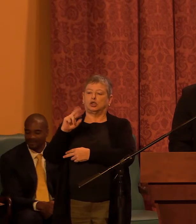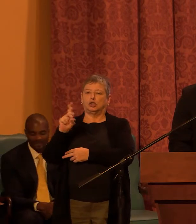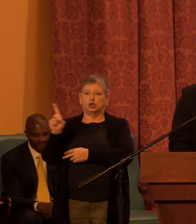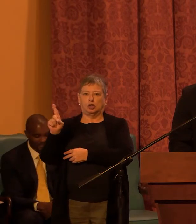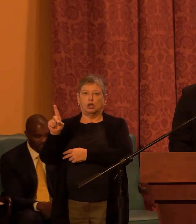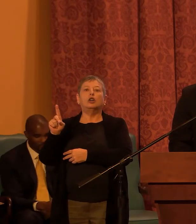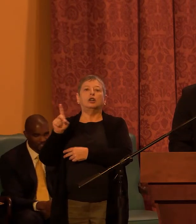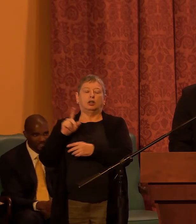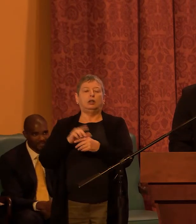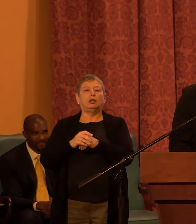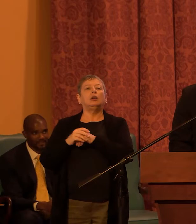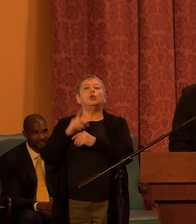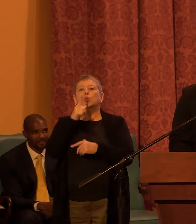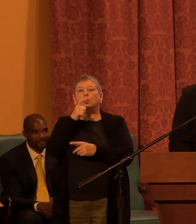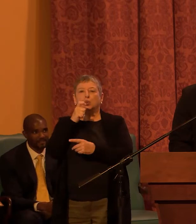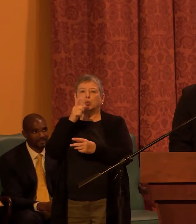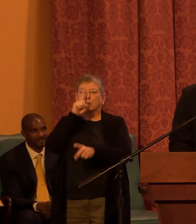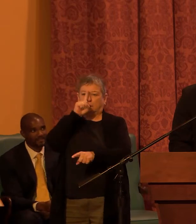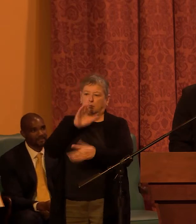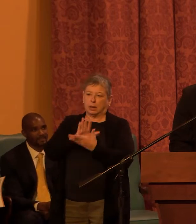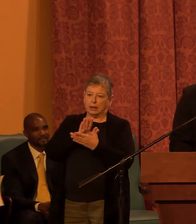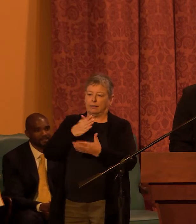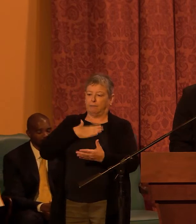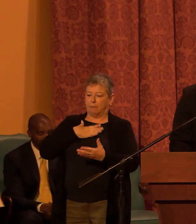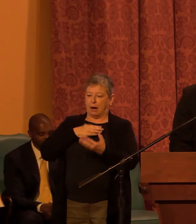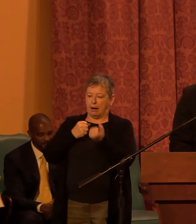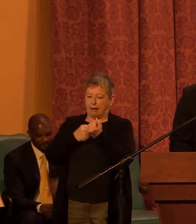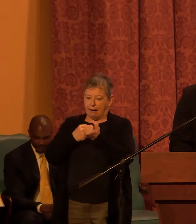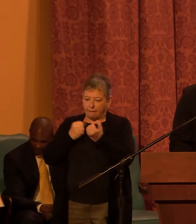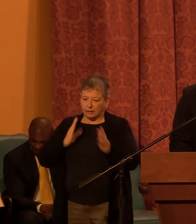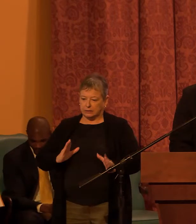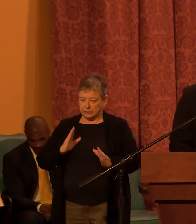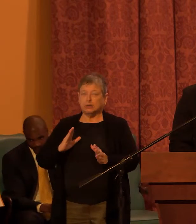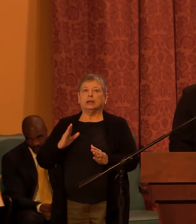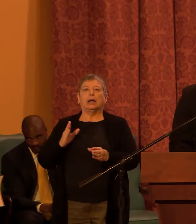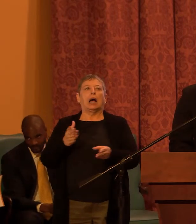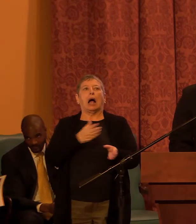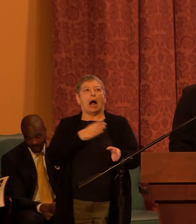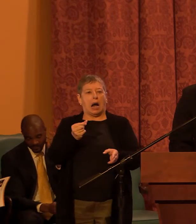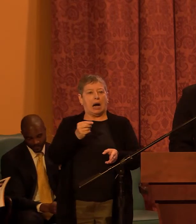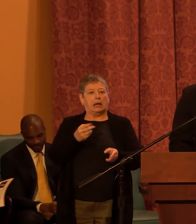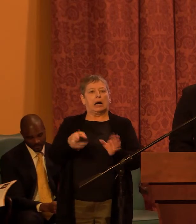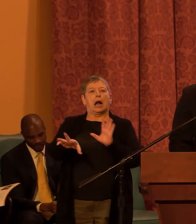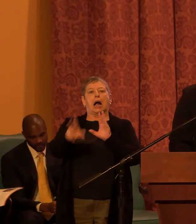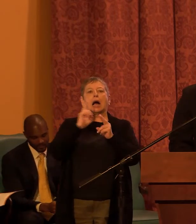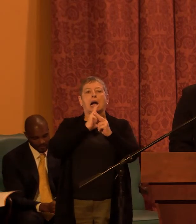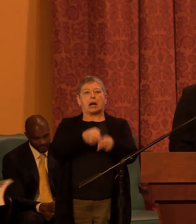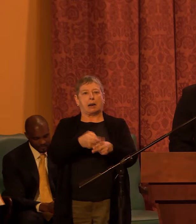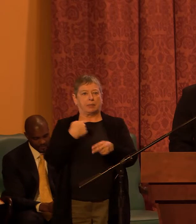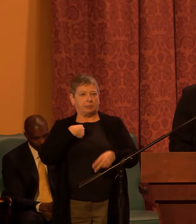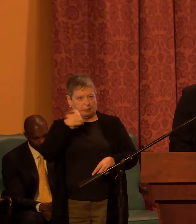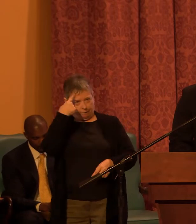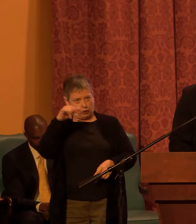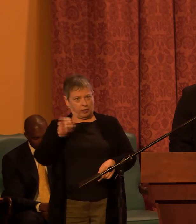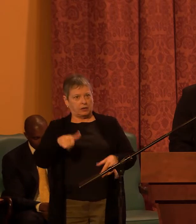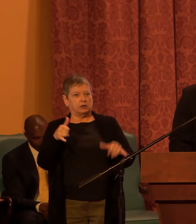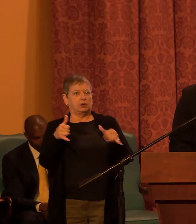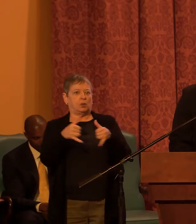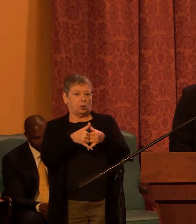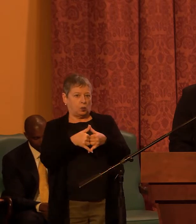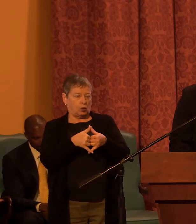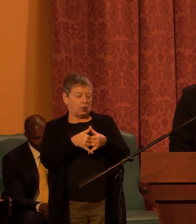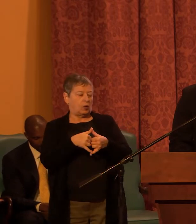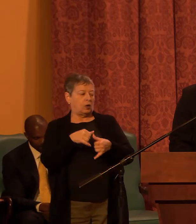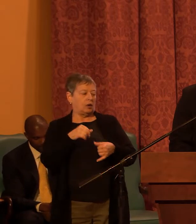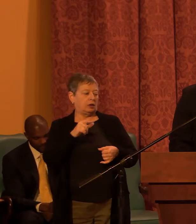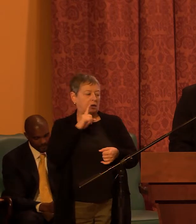Autism Society of Acadiana, who believed in my advocacy and nominated me for this award. The entire board, a group of extraordinary individuals, has